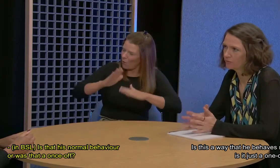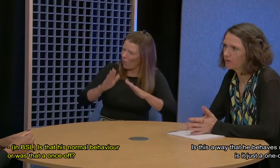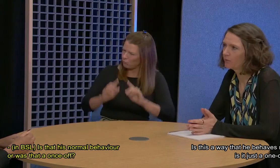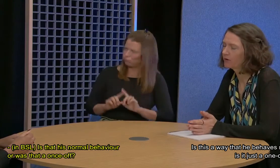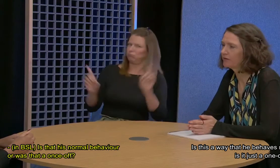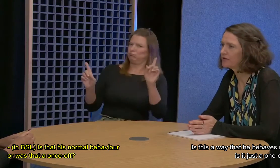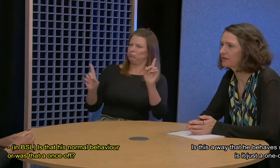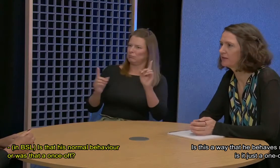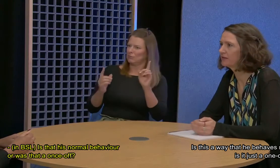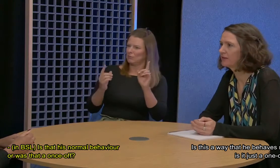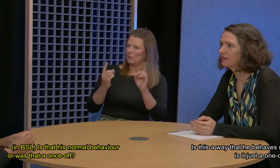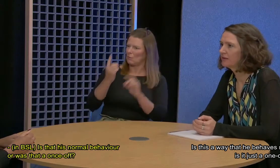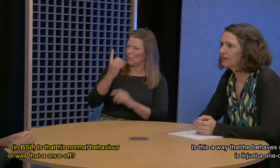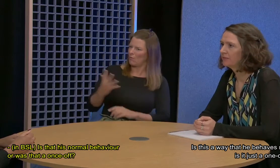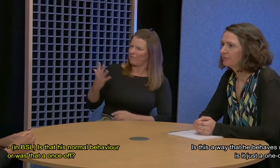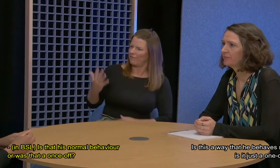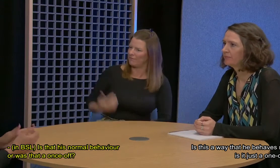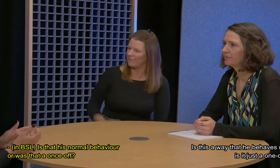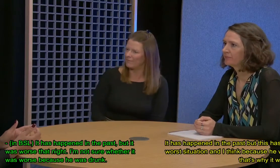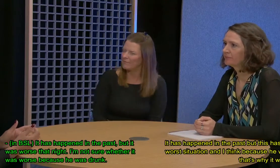just a one-off incident?